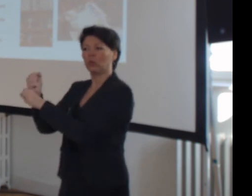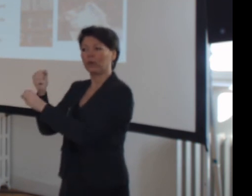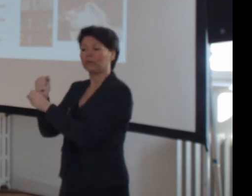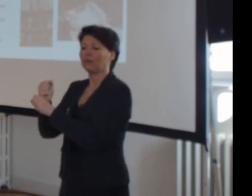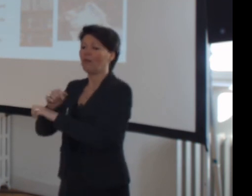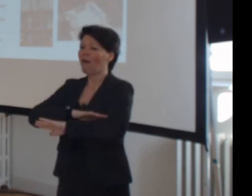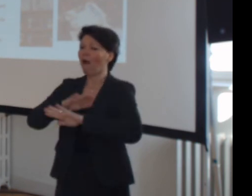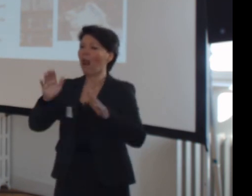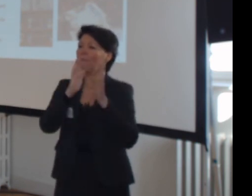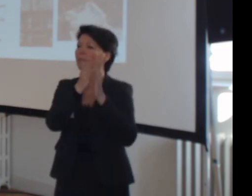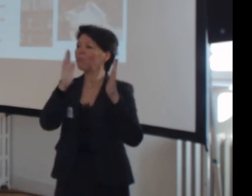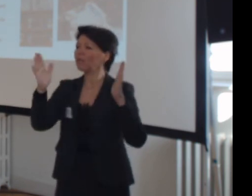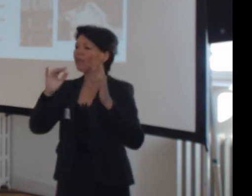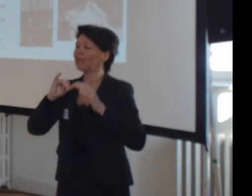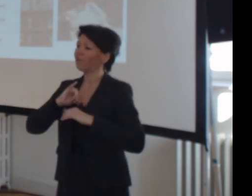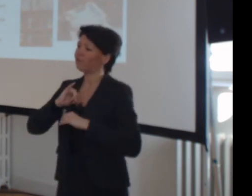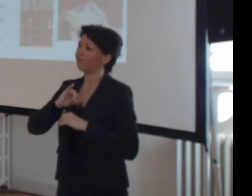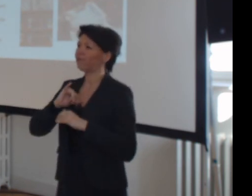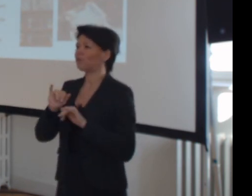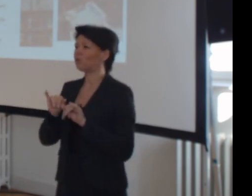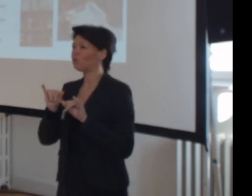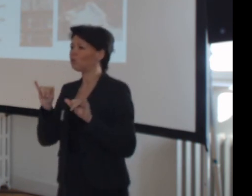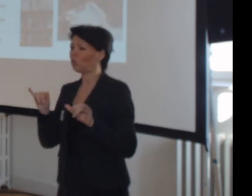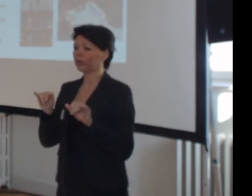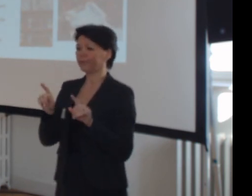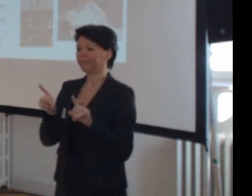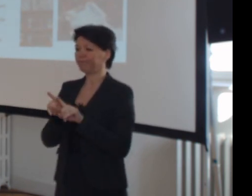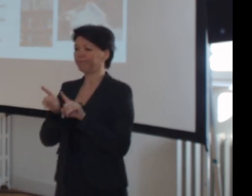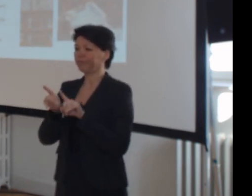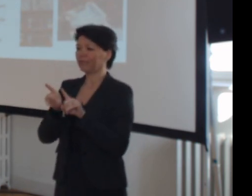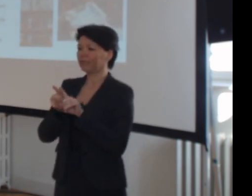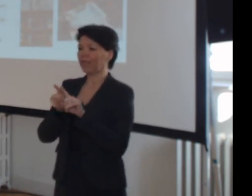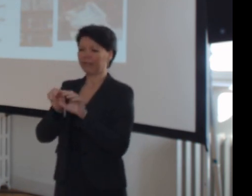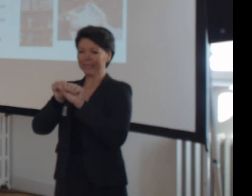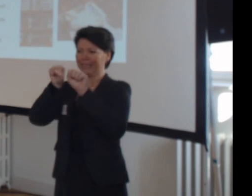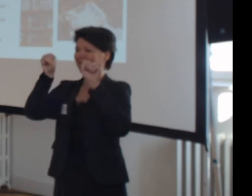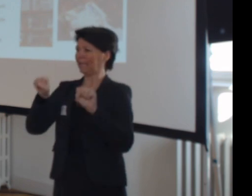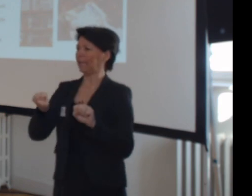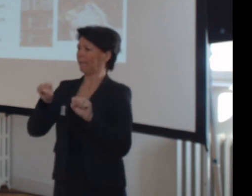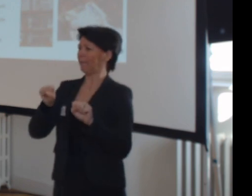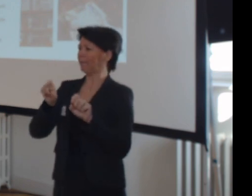these libraries you find a sort of the same grid, the same system.